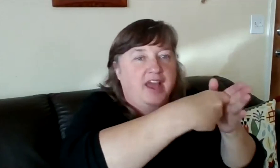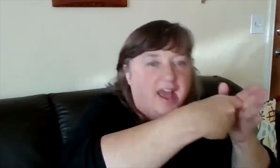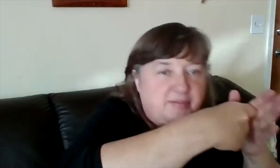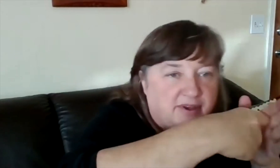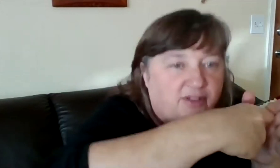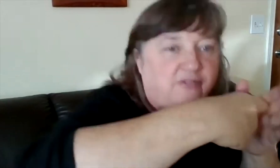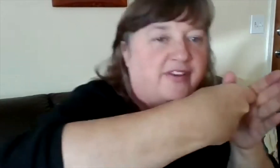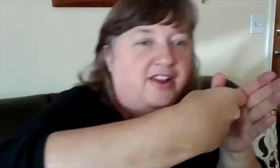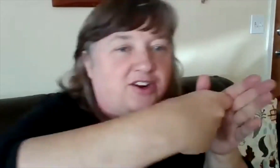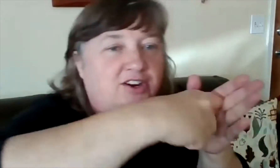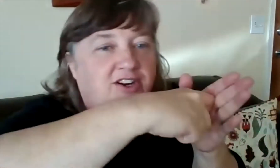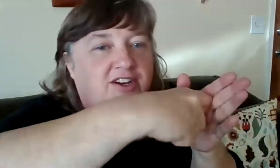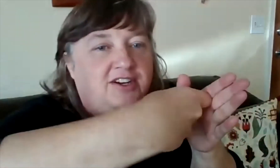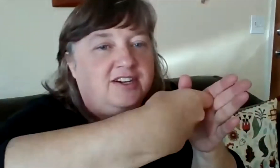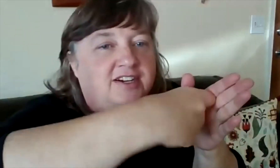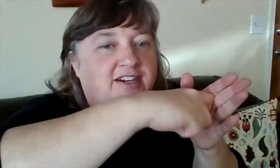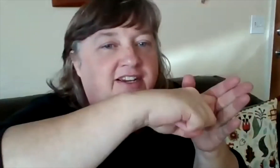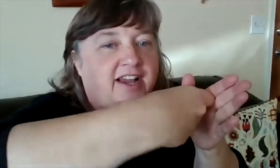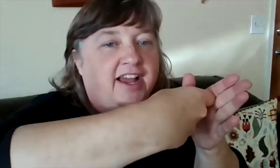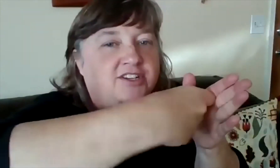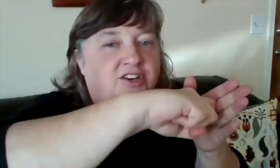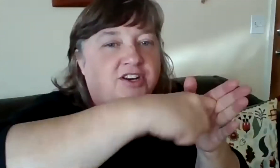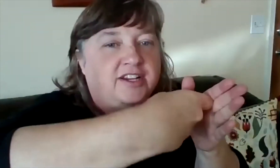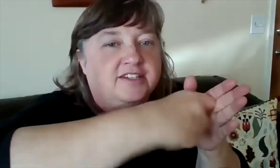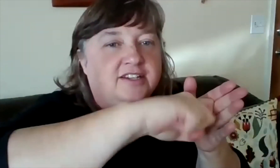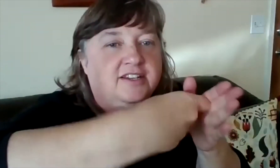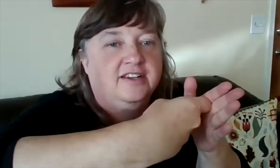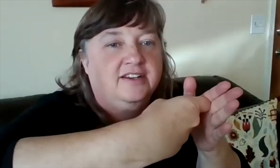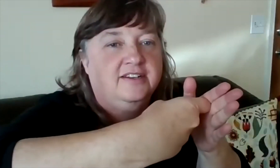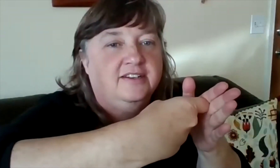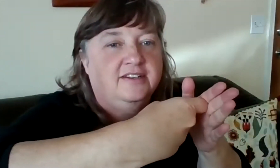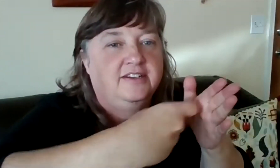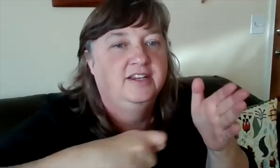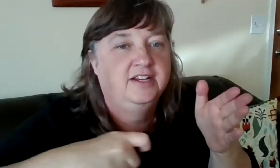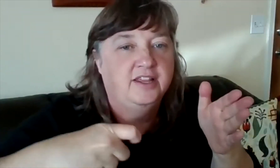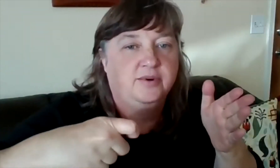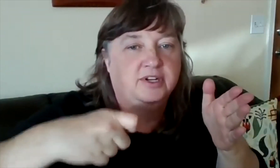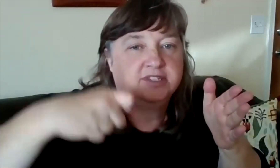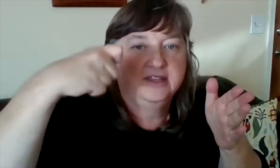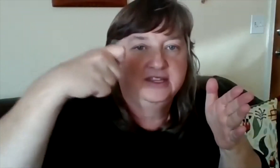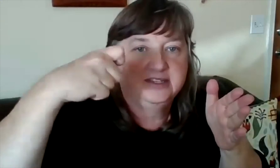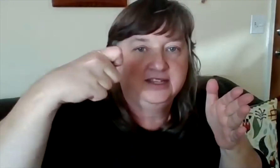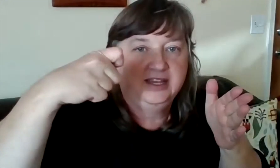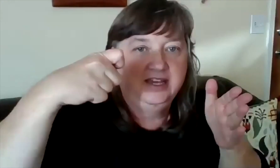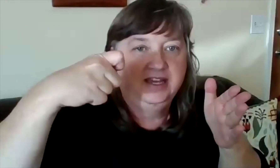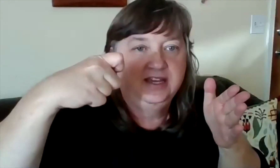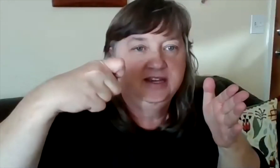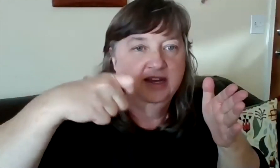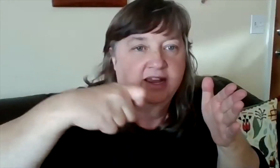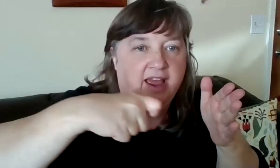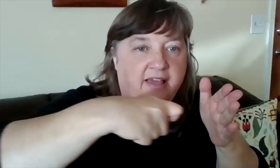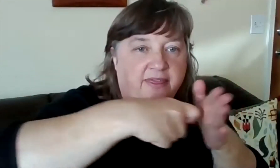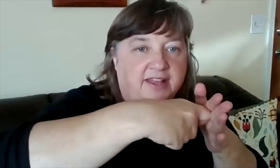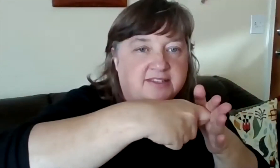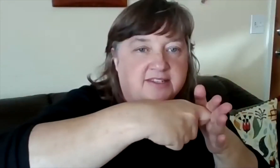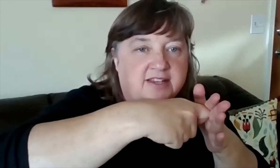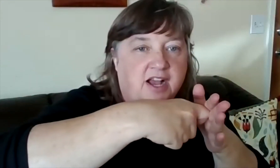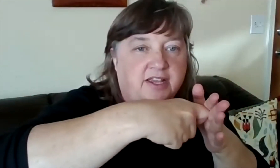and middle finger and turn it. In other words, this is the key and that's the socket you